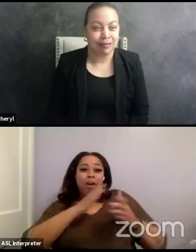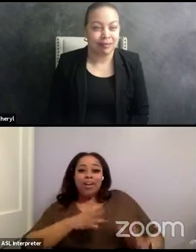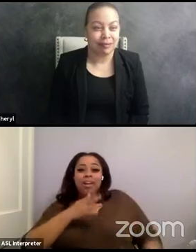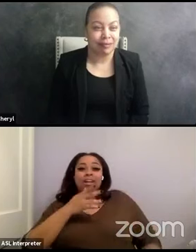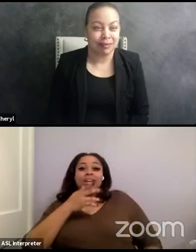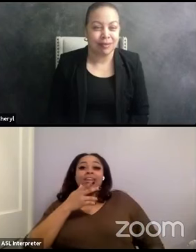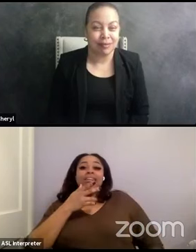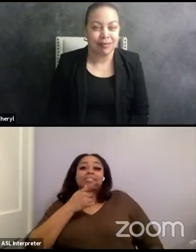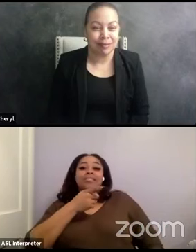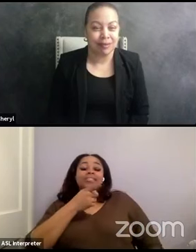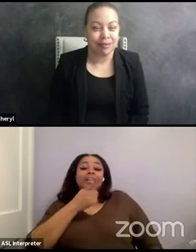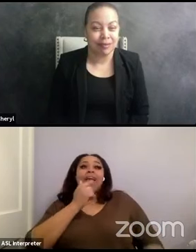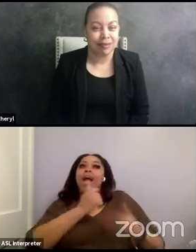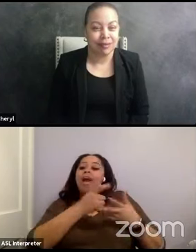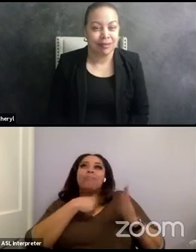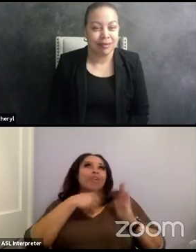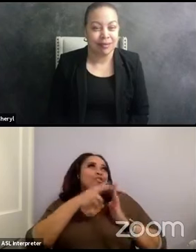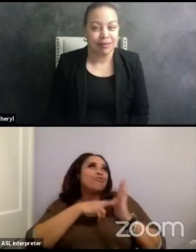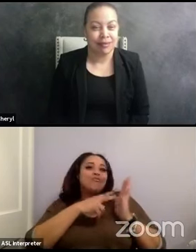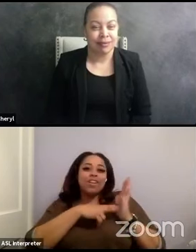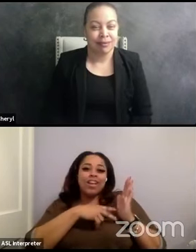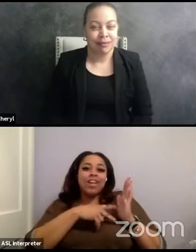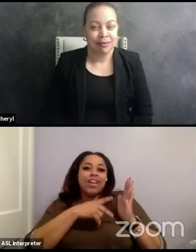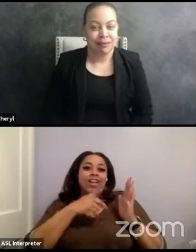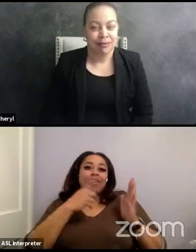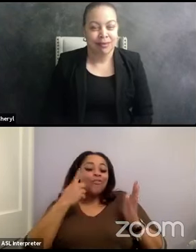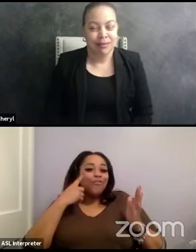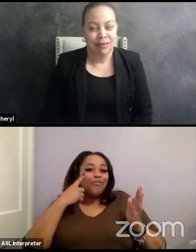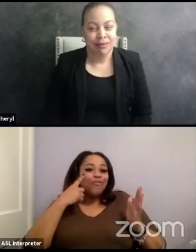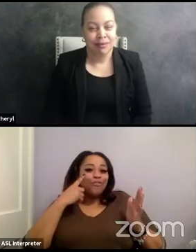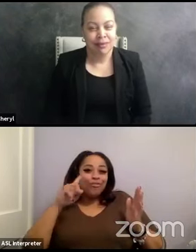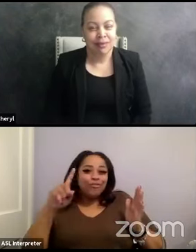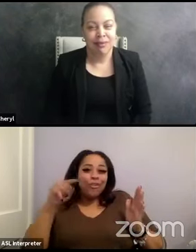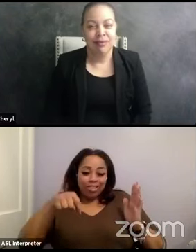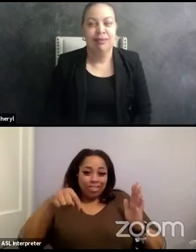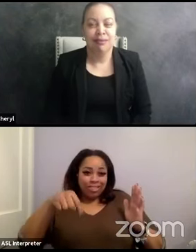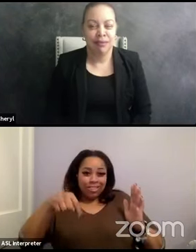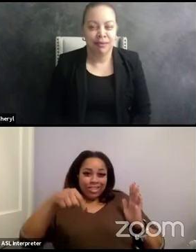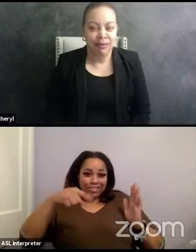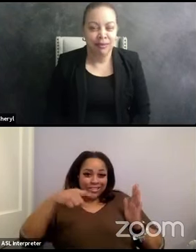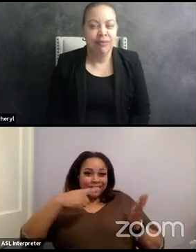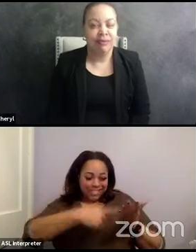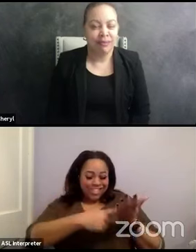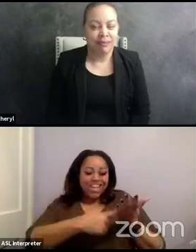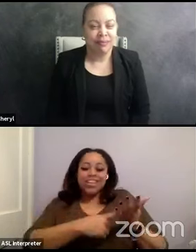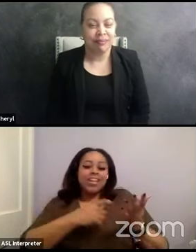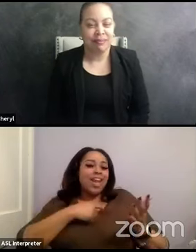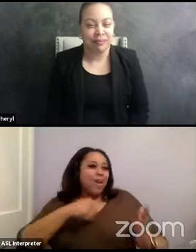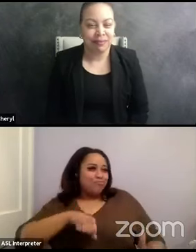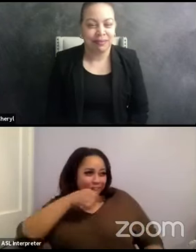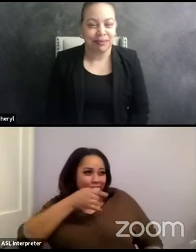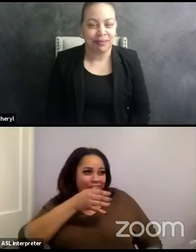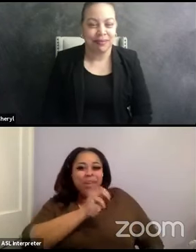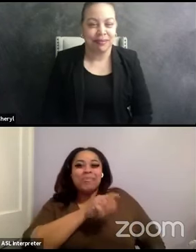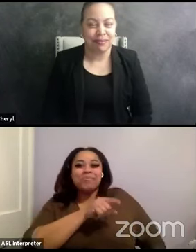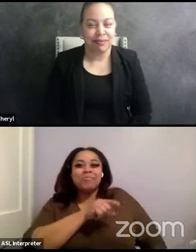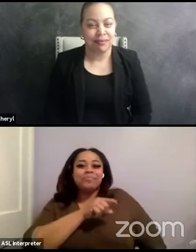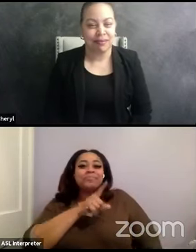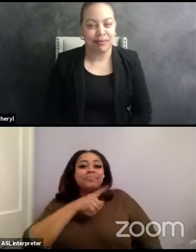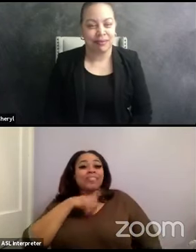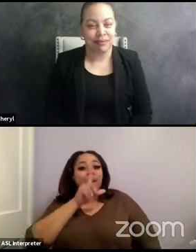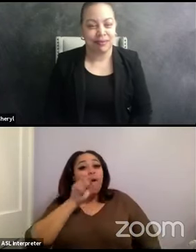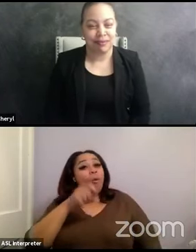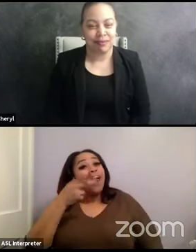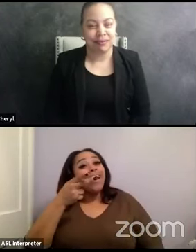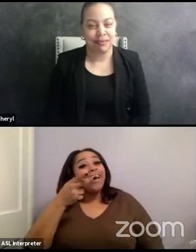been helping me read for the intent and purpose of this discussion, and I'm very proud of him. And a question he asked that I